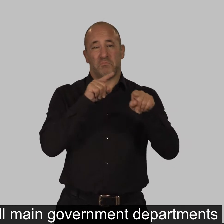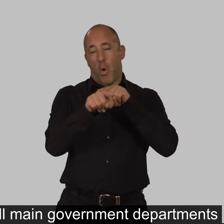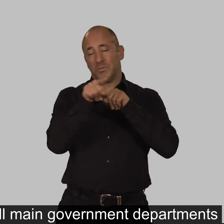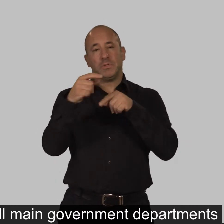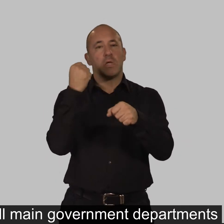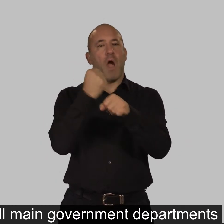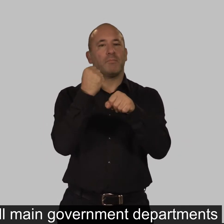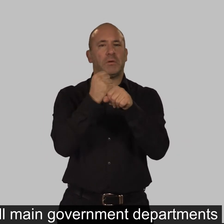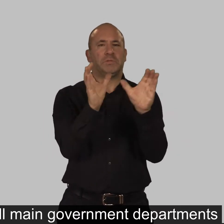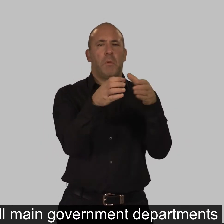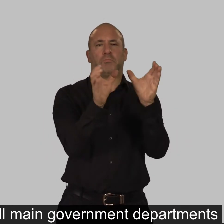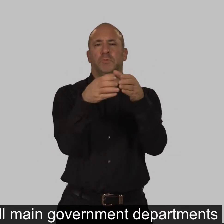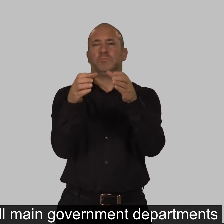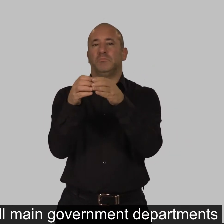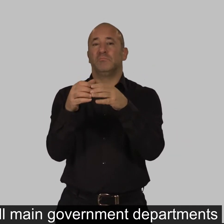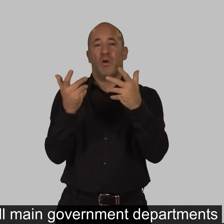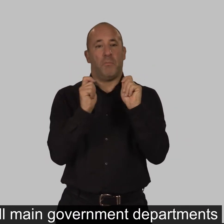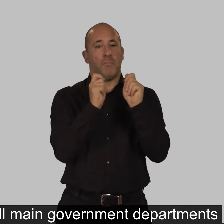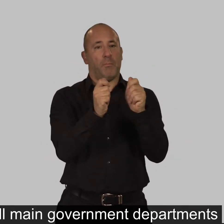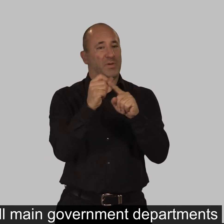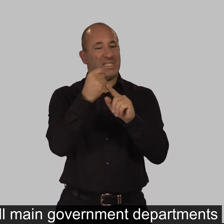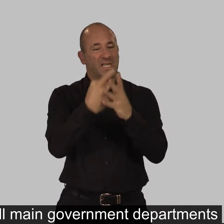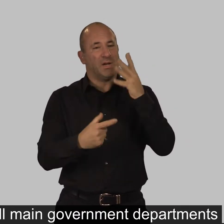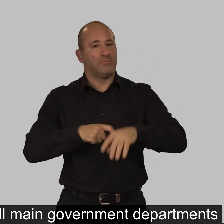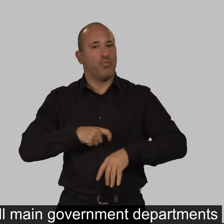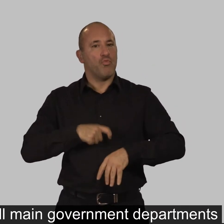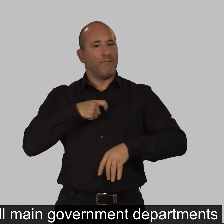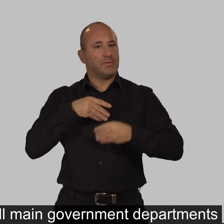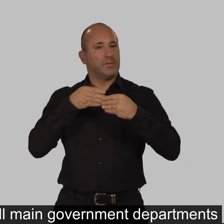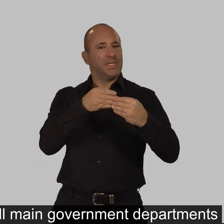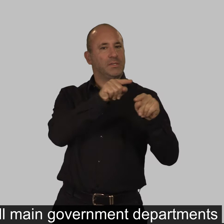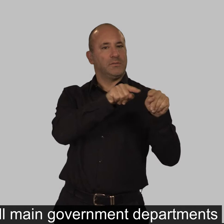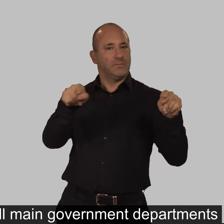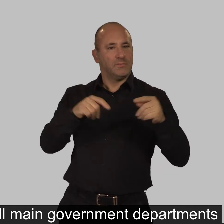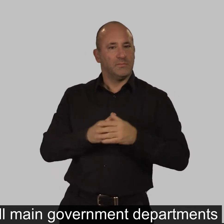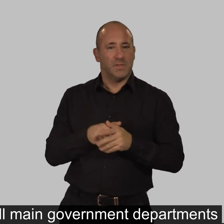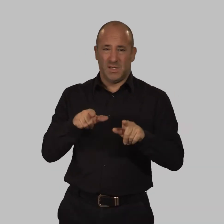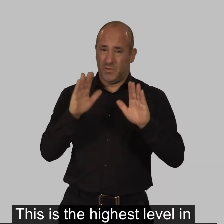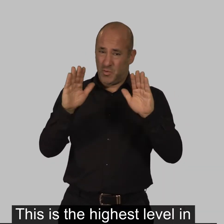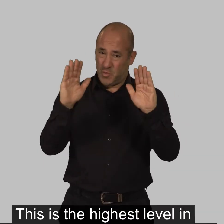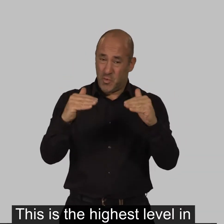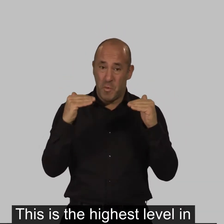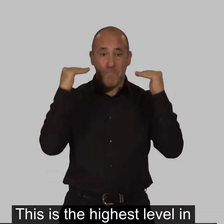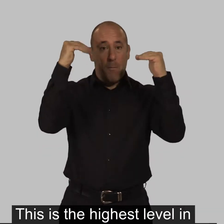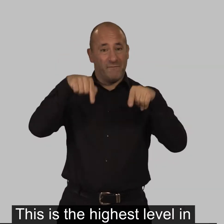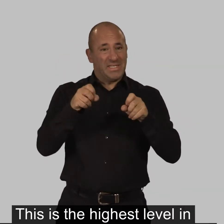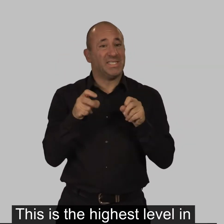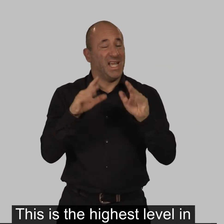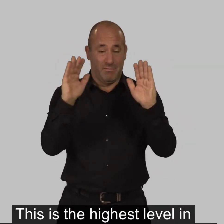All main government departments are now disability confident leaders. This is the highest